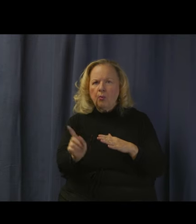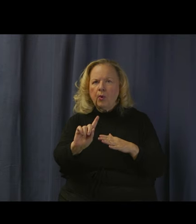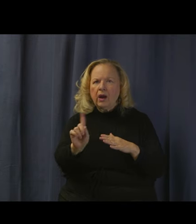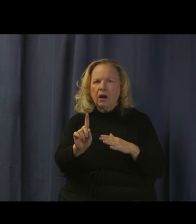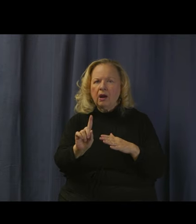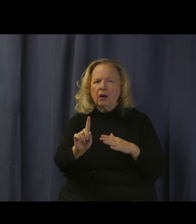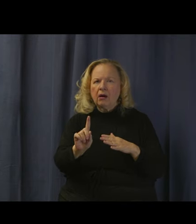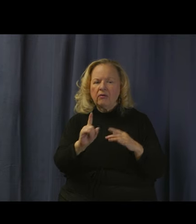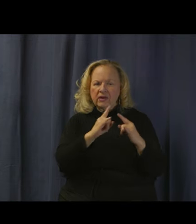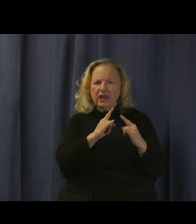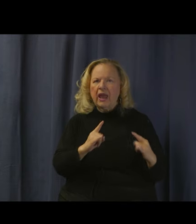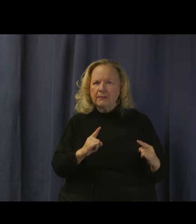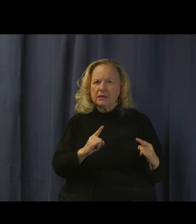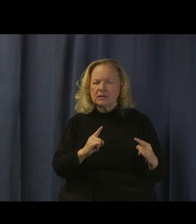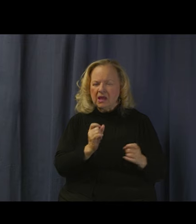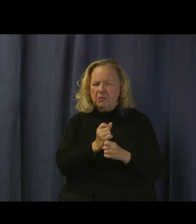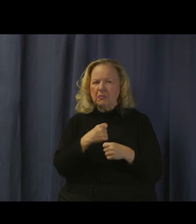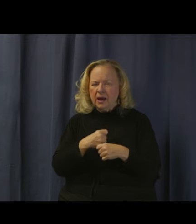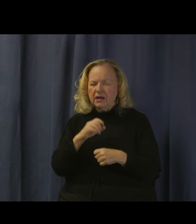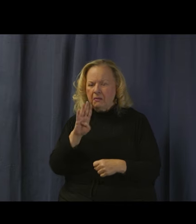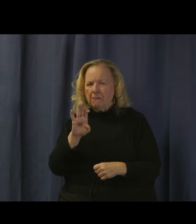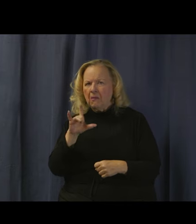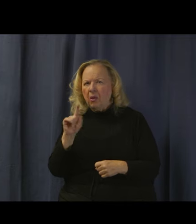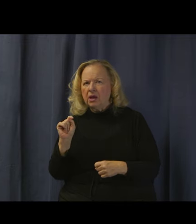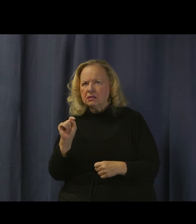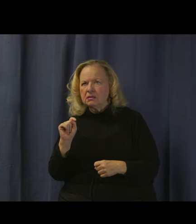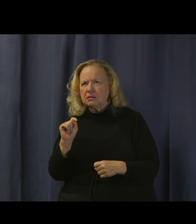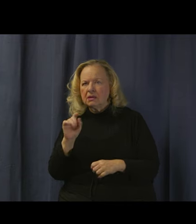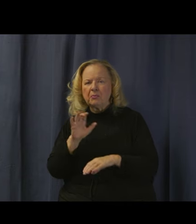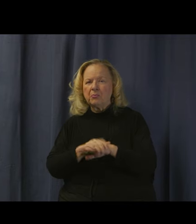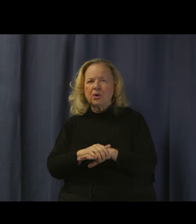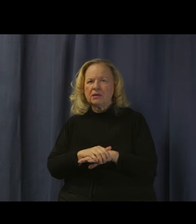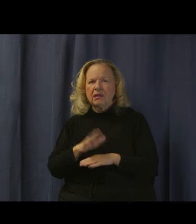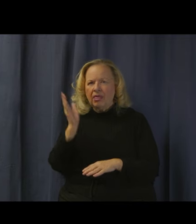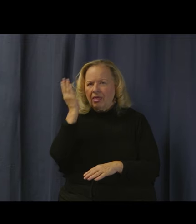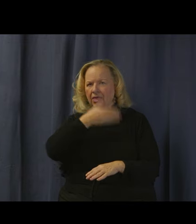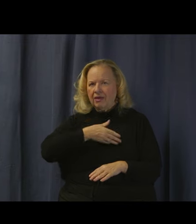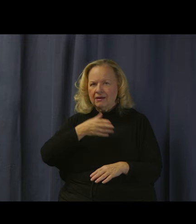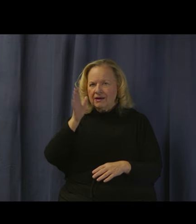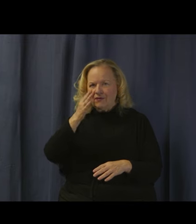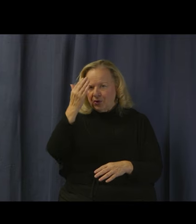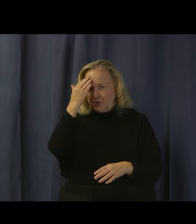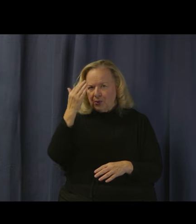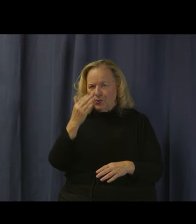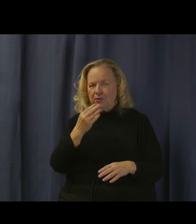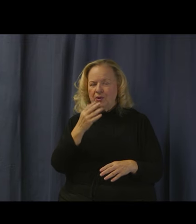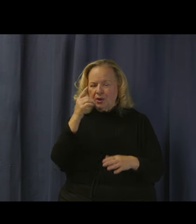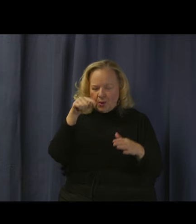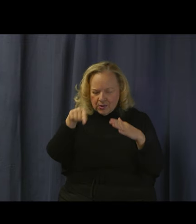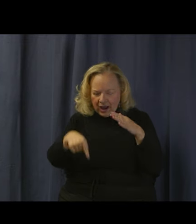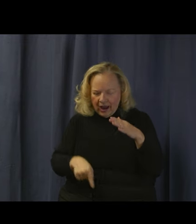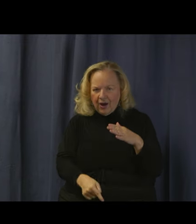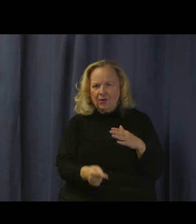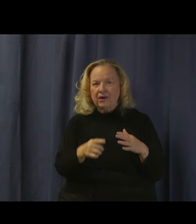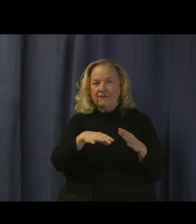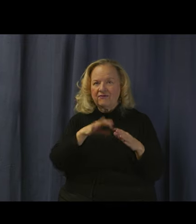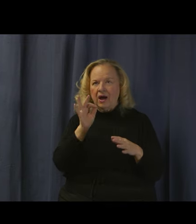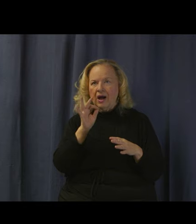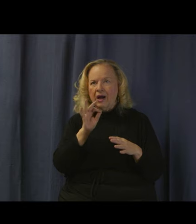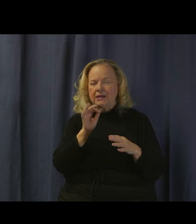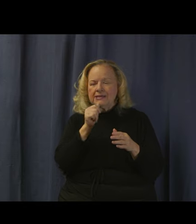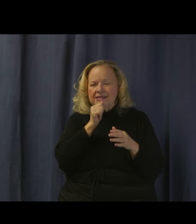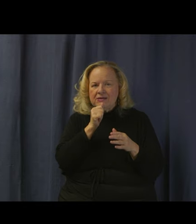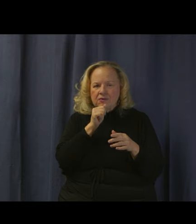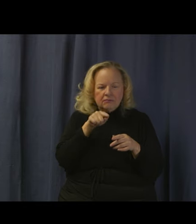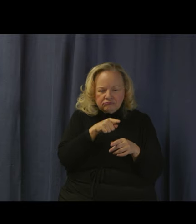were making bullets, and the Brits never knew it. And you're going to go down there and find the little secret thing.